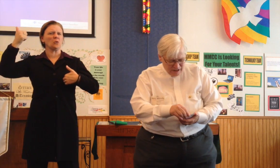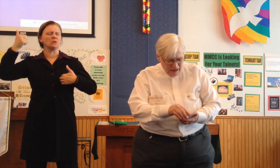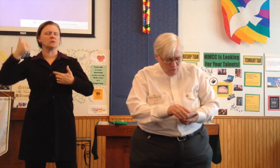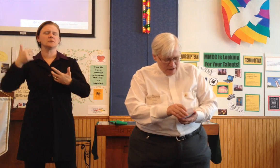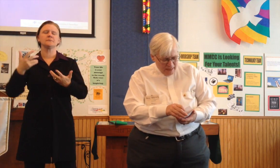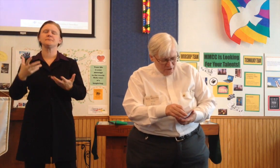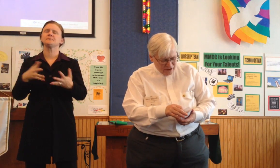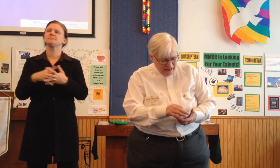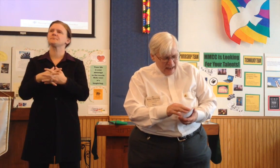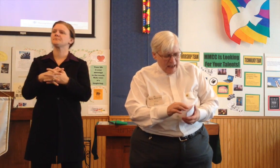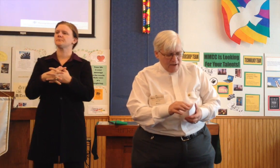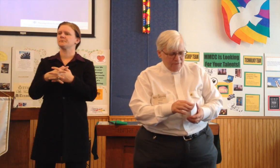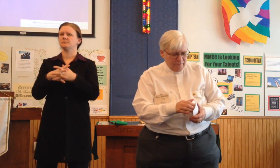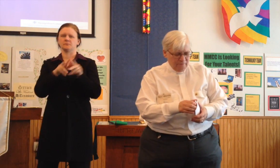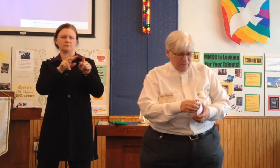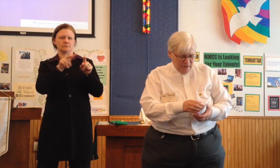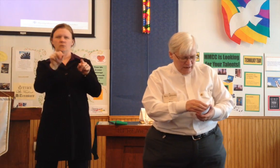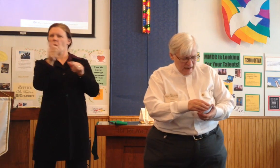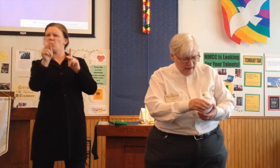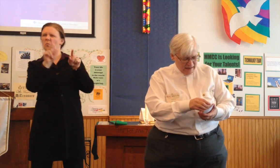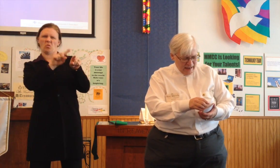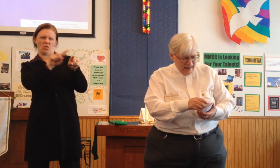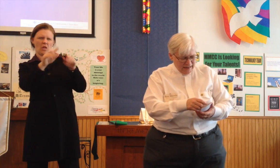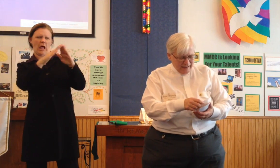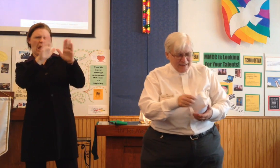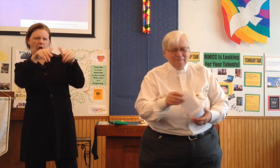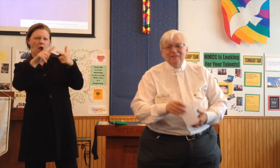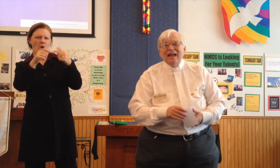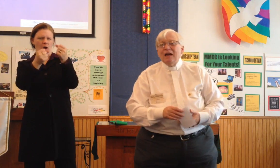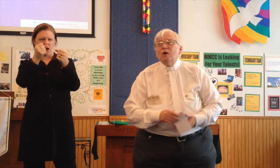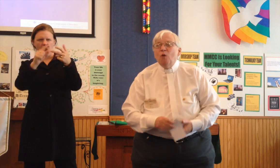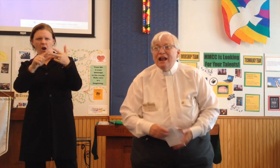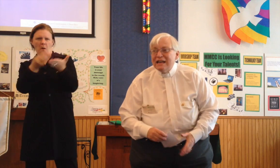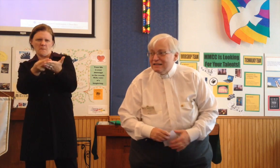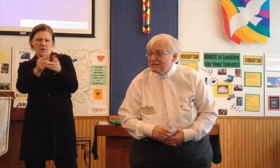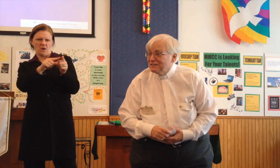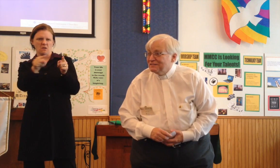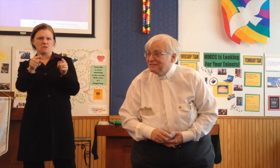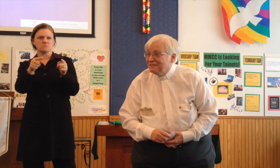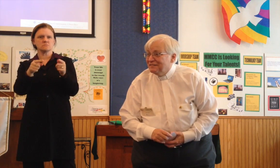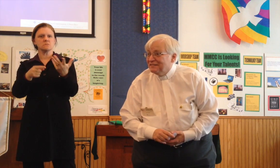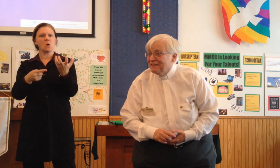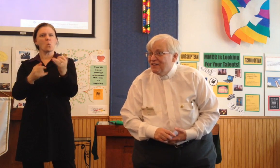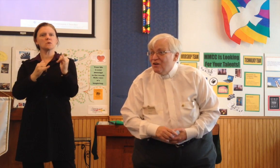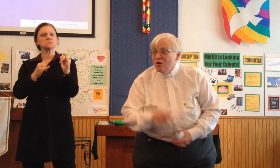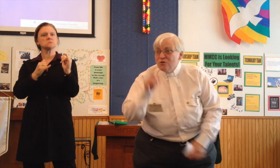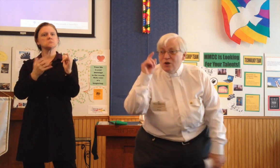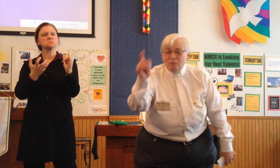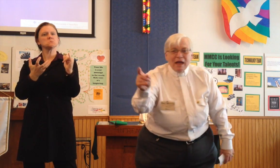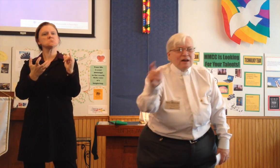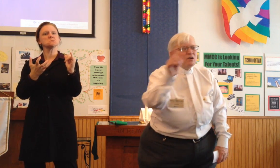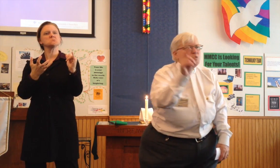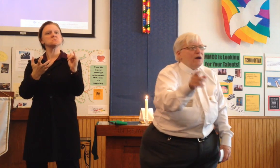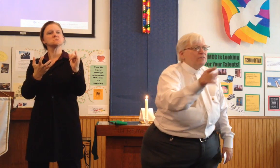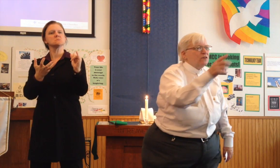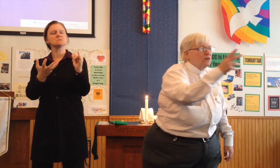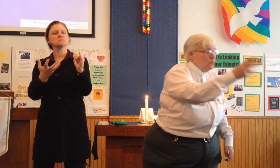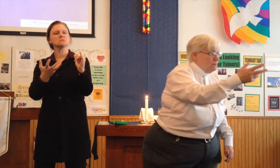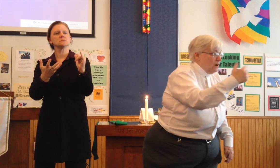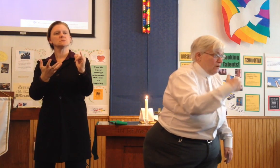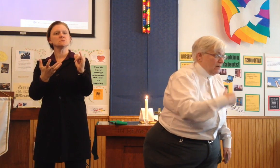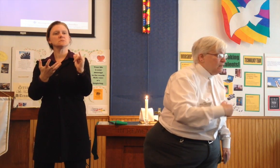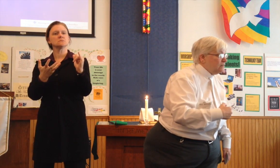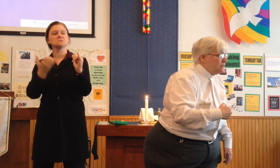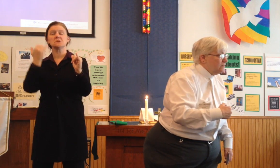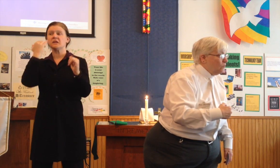We see what others have, and we want it. No matter whether